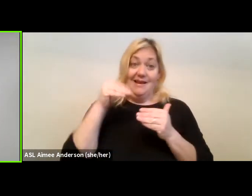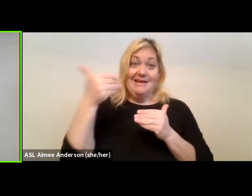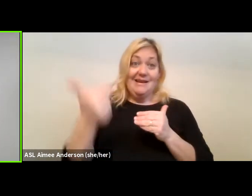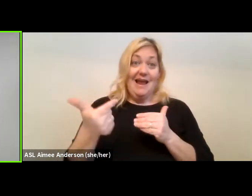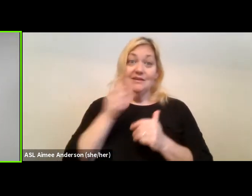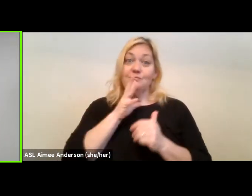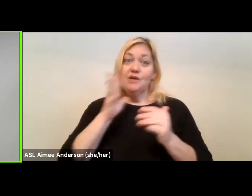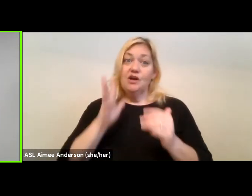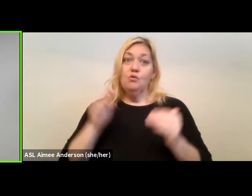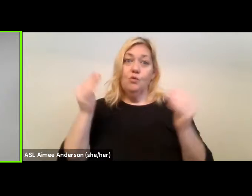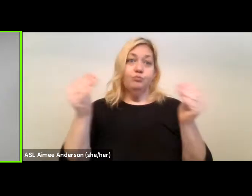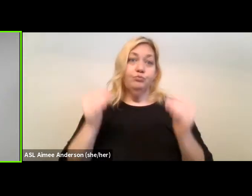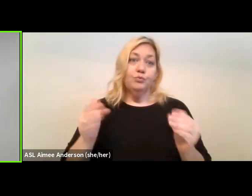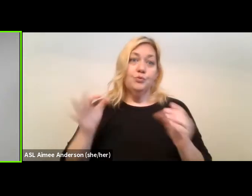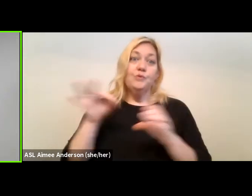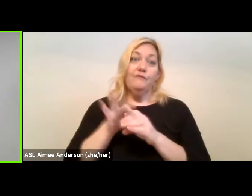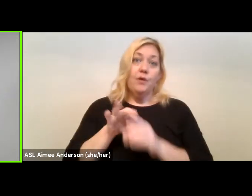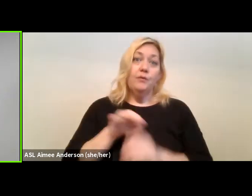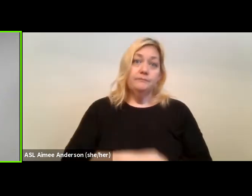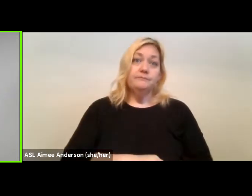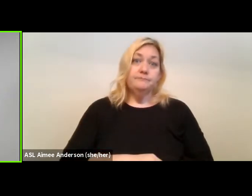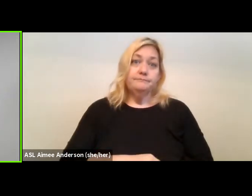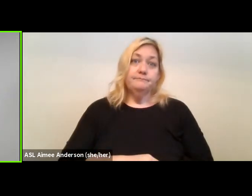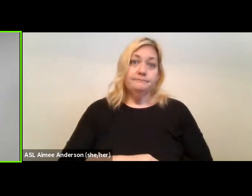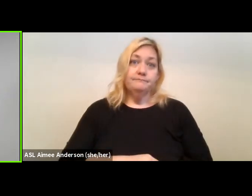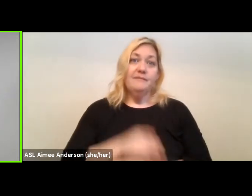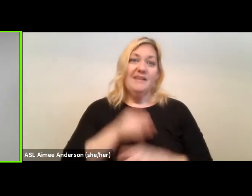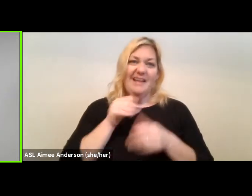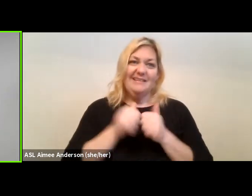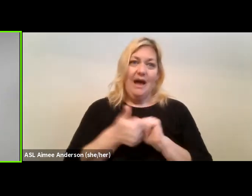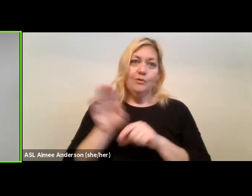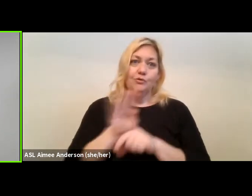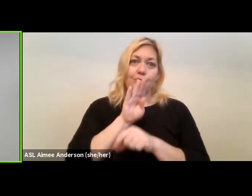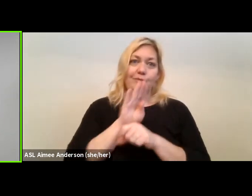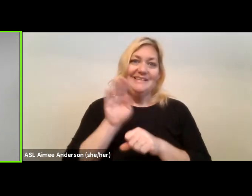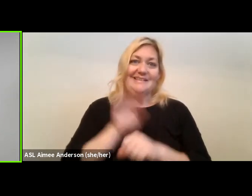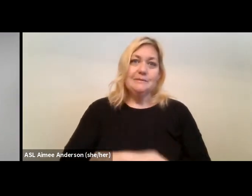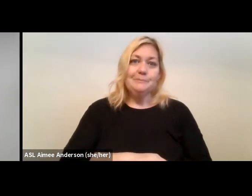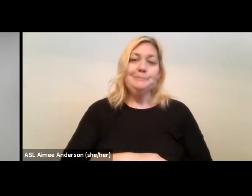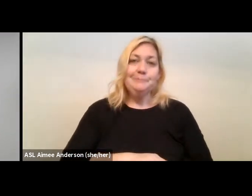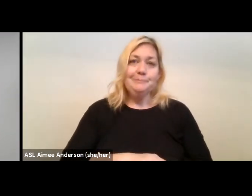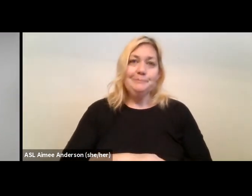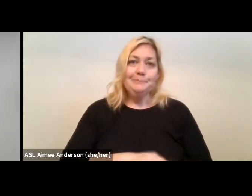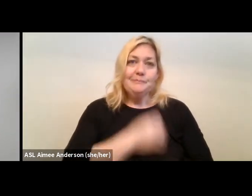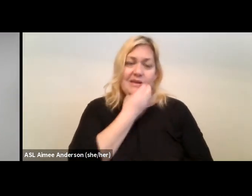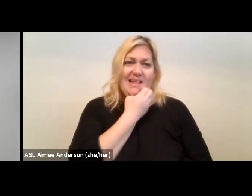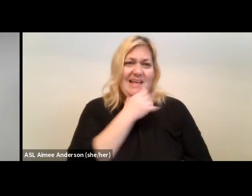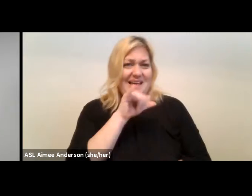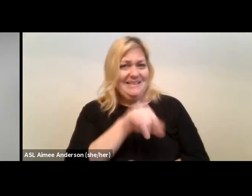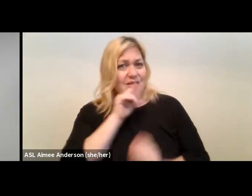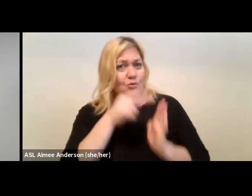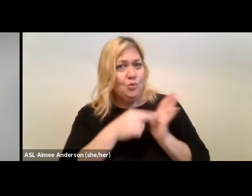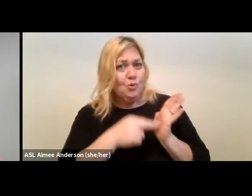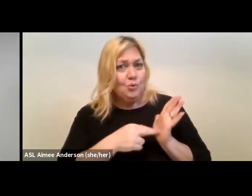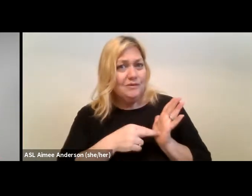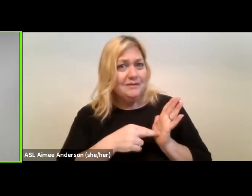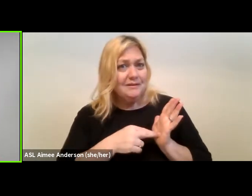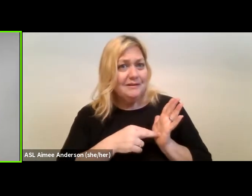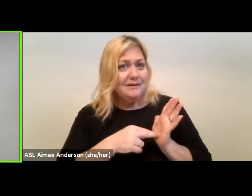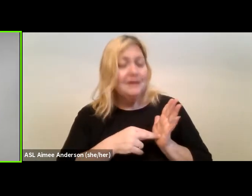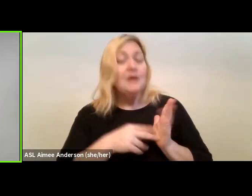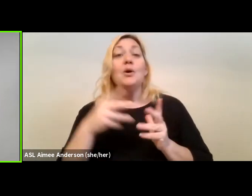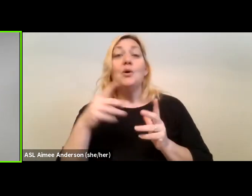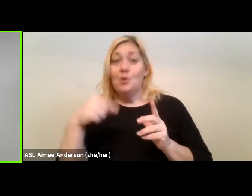we'll move immediately to a vote. That's the way we've been doing it. Is that in the rules? We take